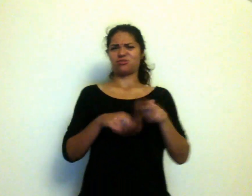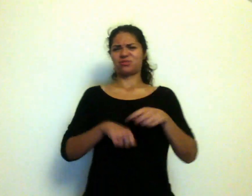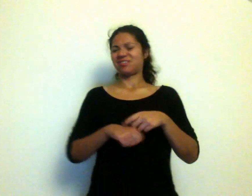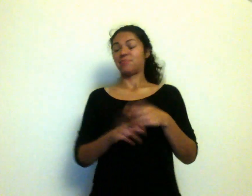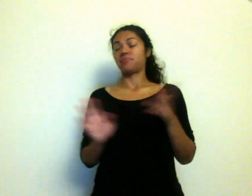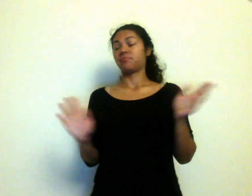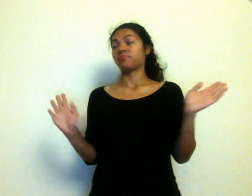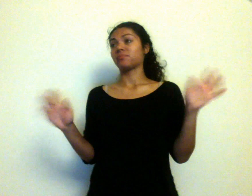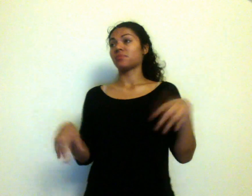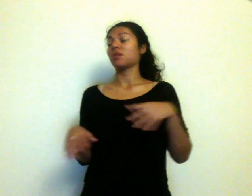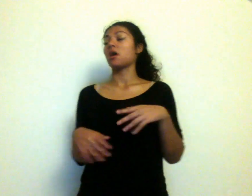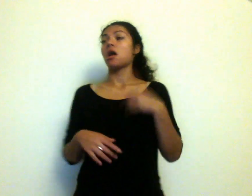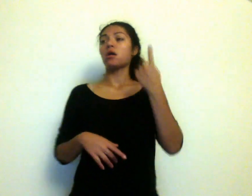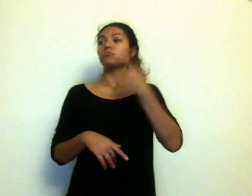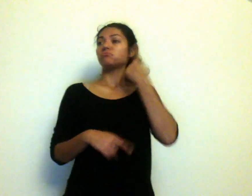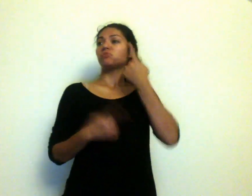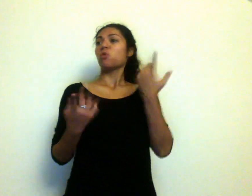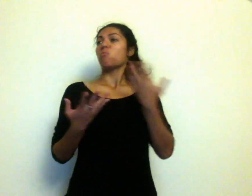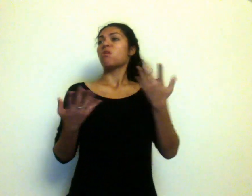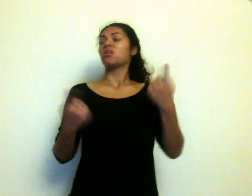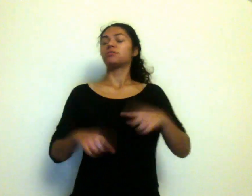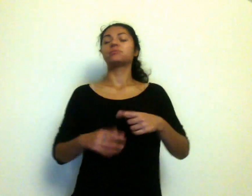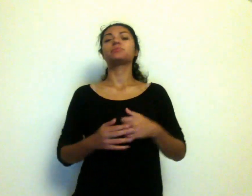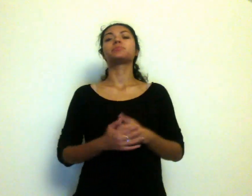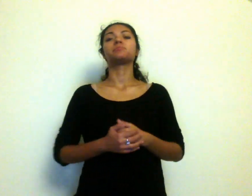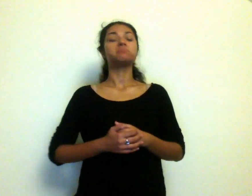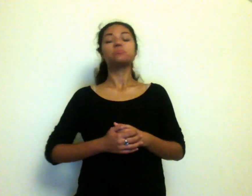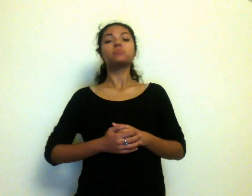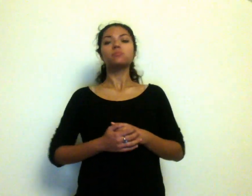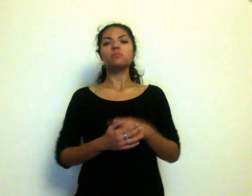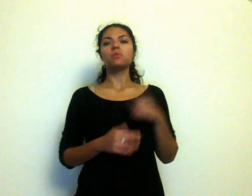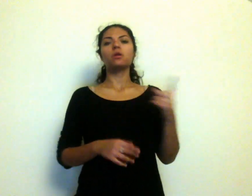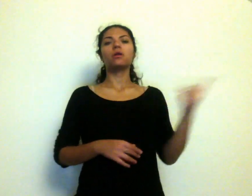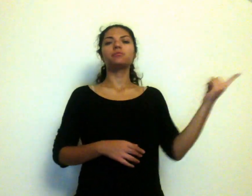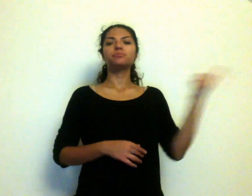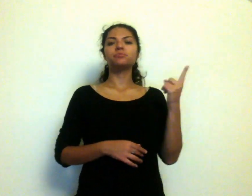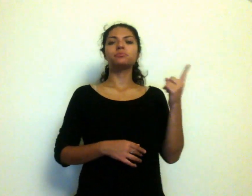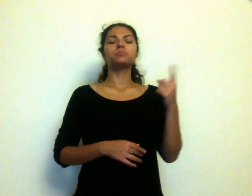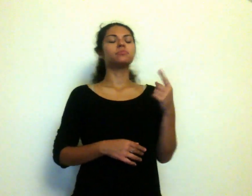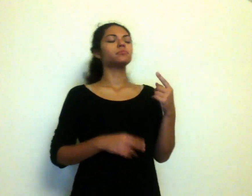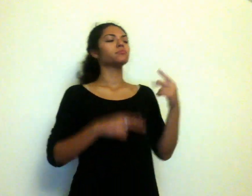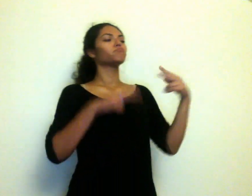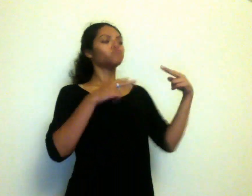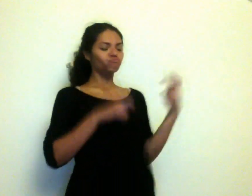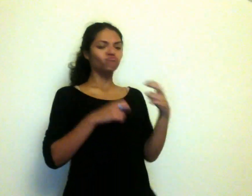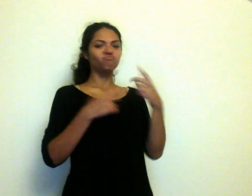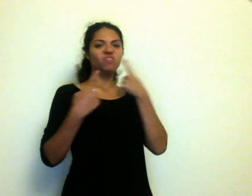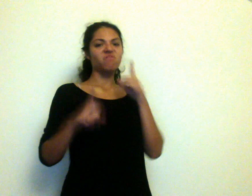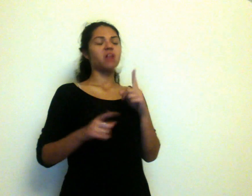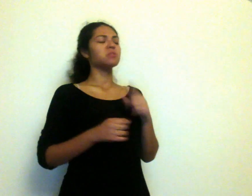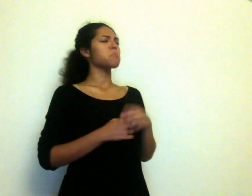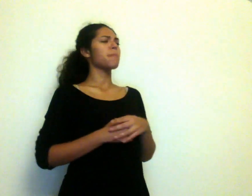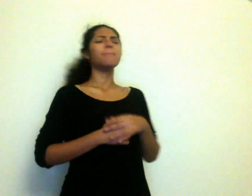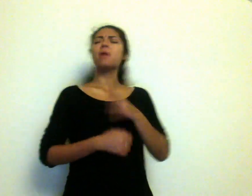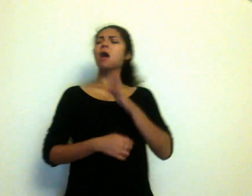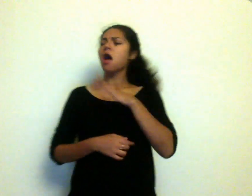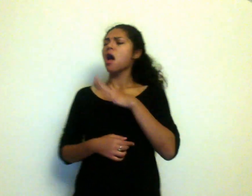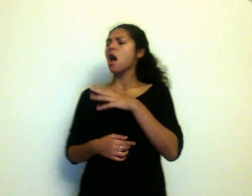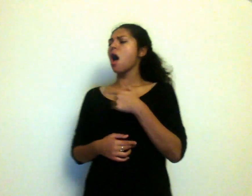So Sundar tells us afterwards, you know what he said to me? He sat down and said to me, I wanted to become a Christian some time